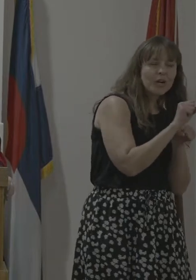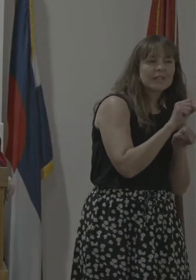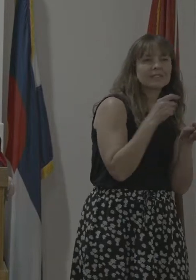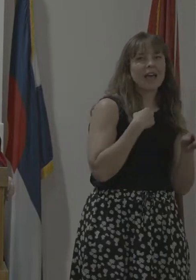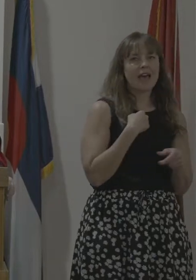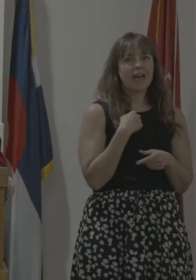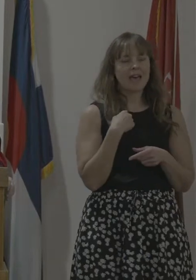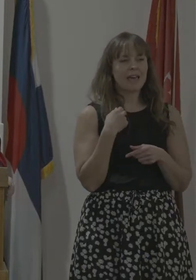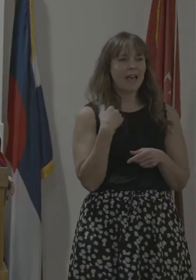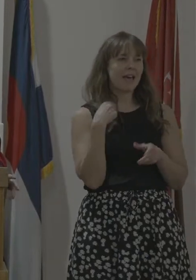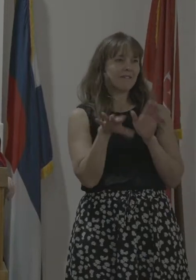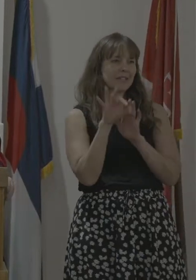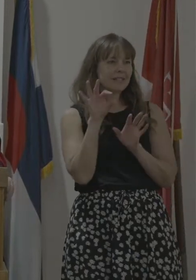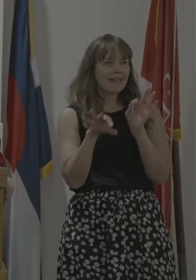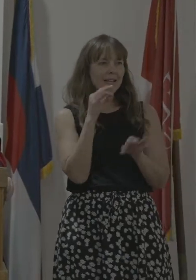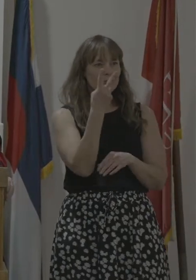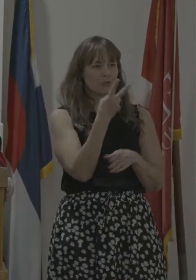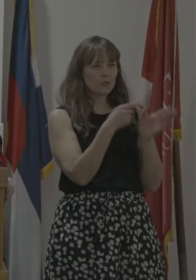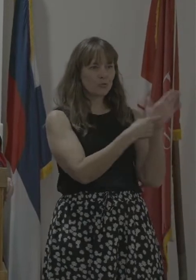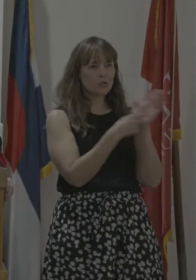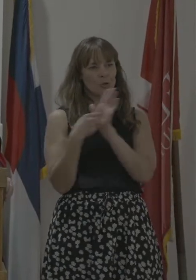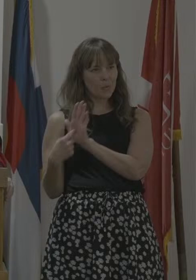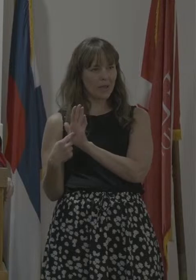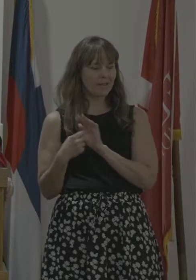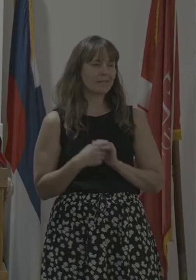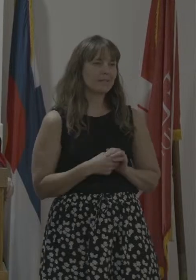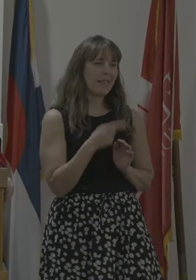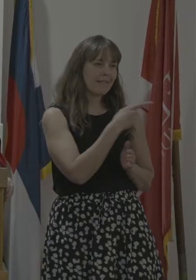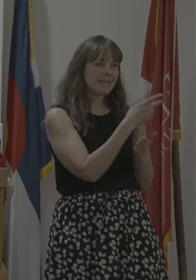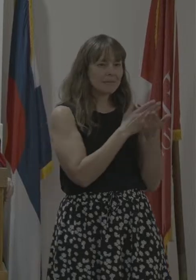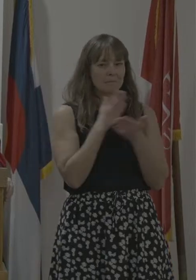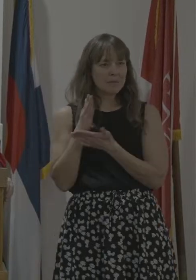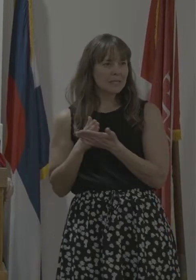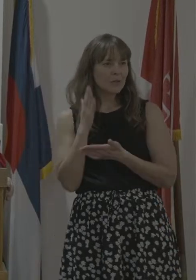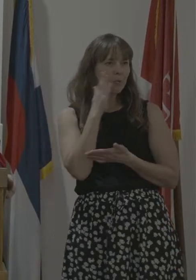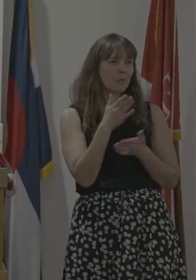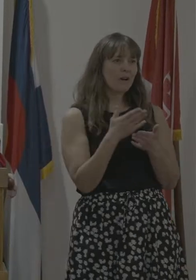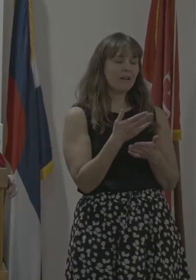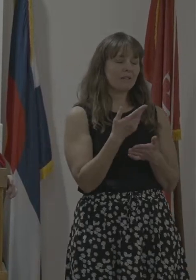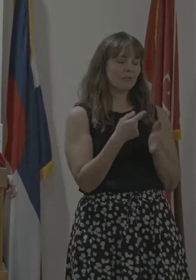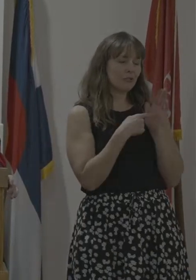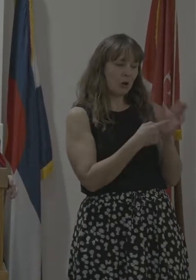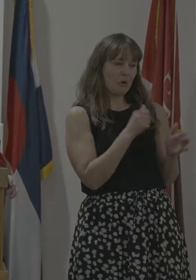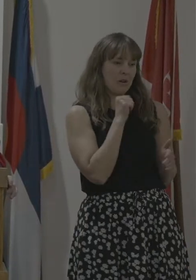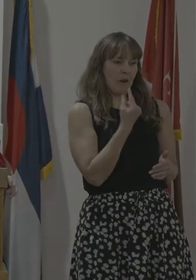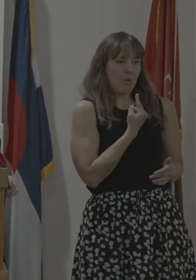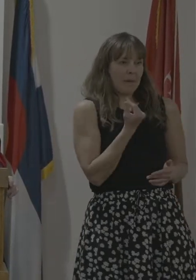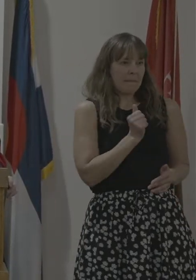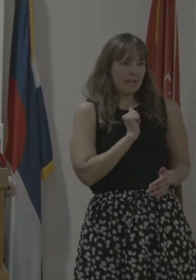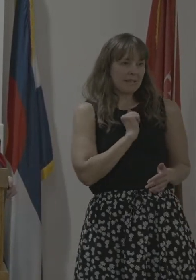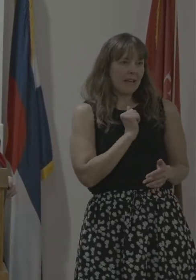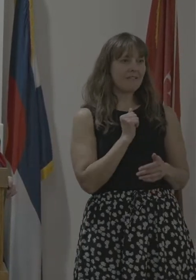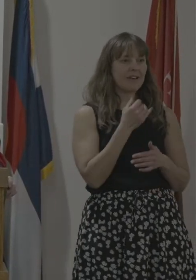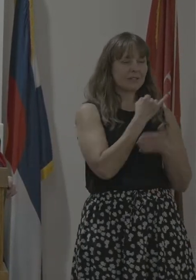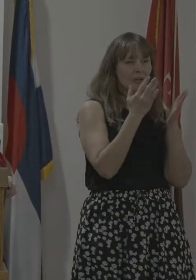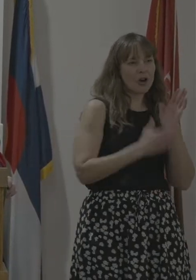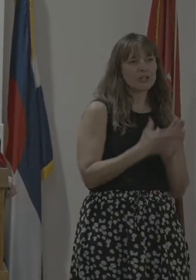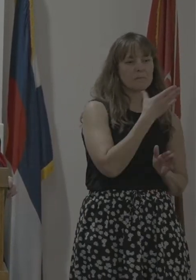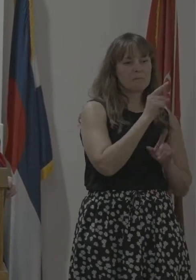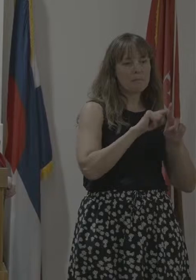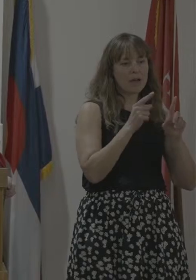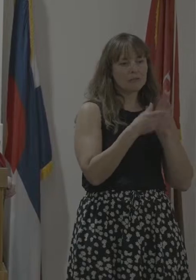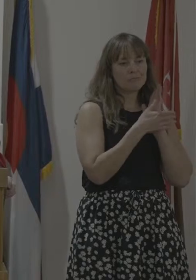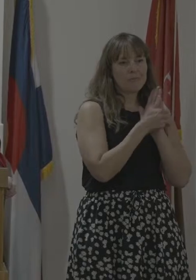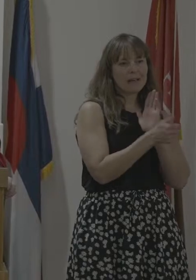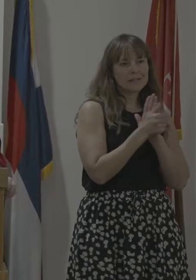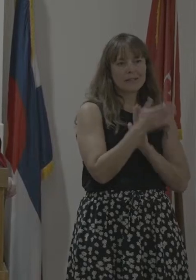have selected to showcase. These pieces will highlight not only my style as an artist, but showcase my skills and the vision I have